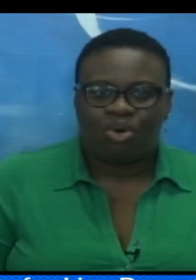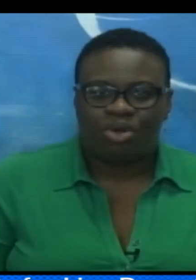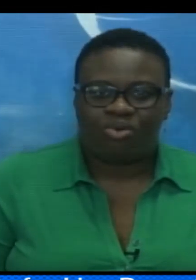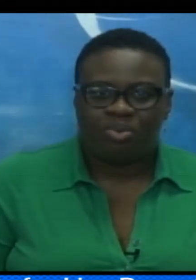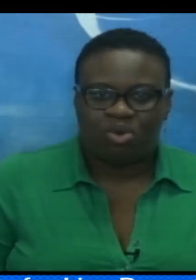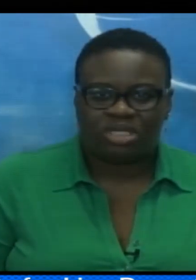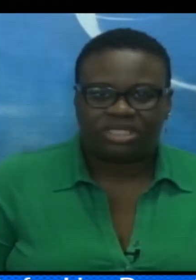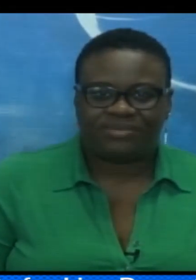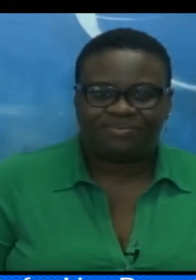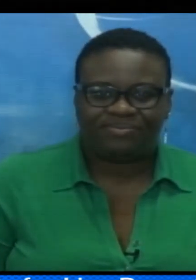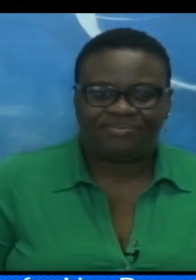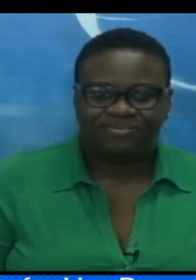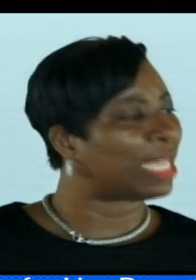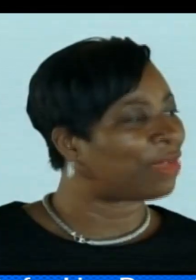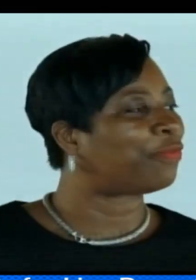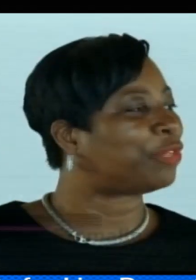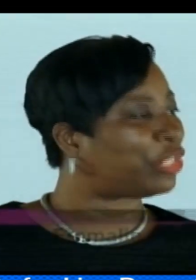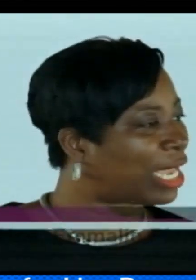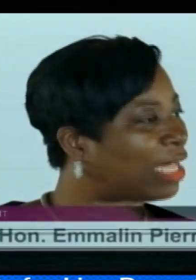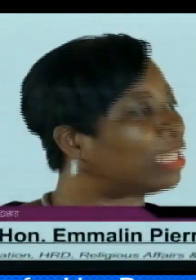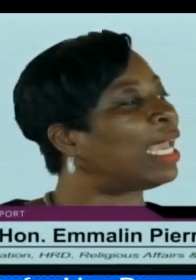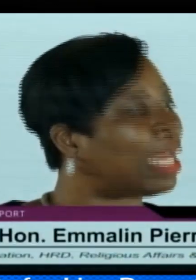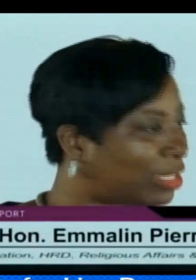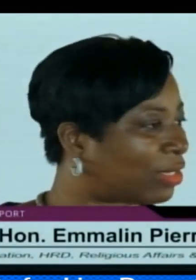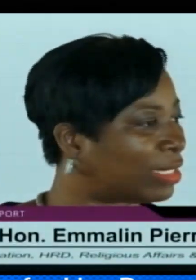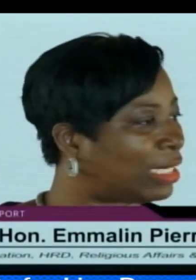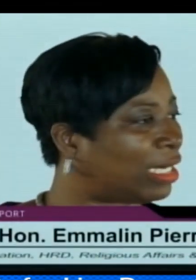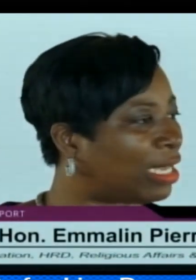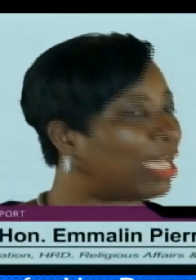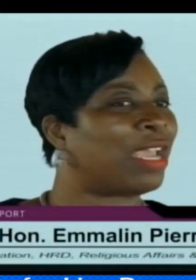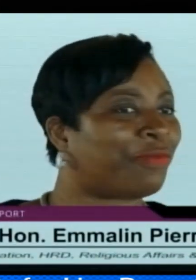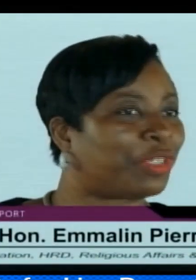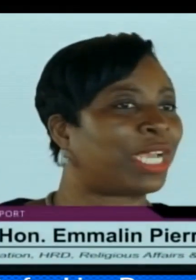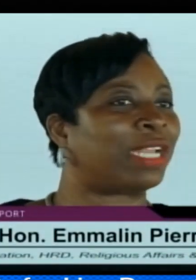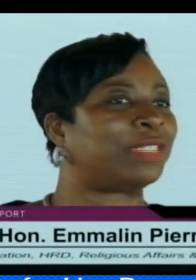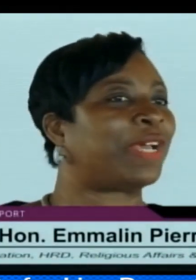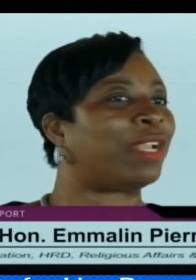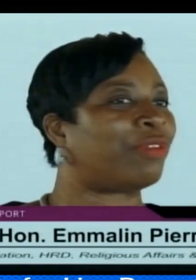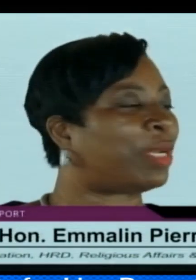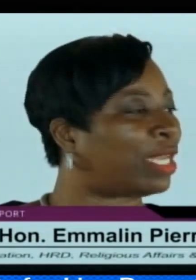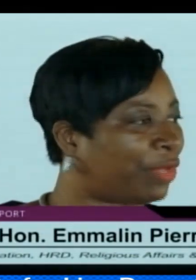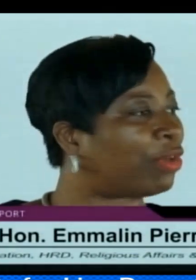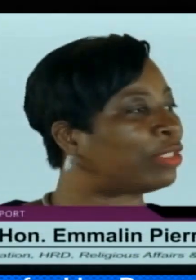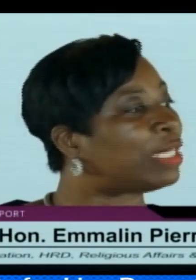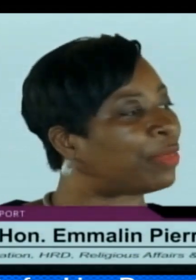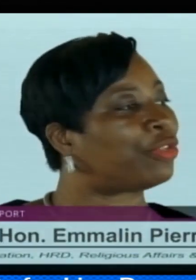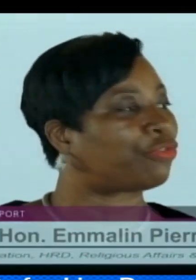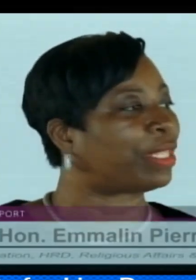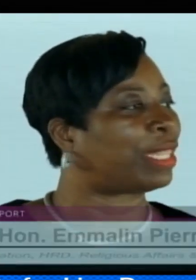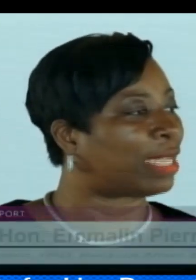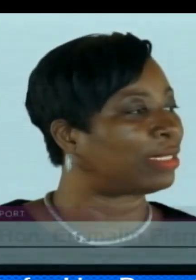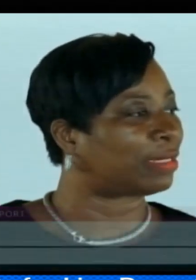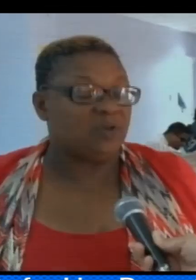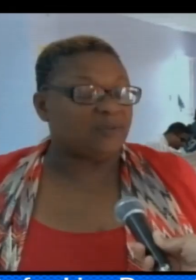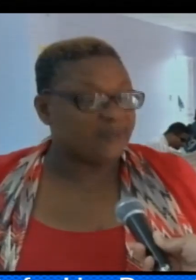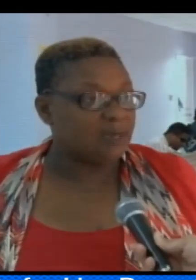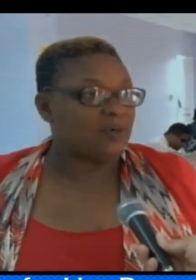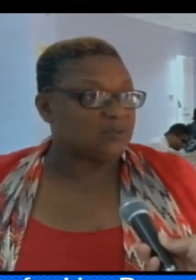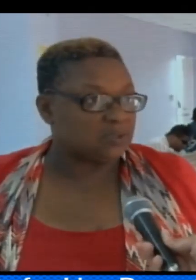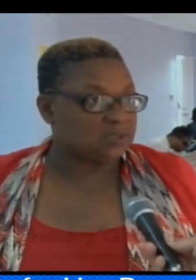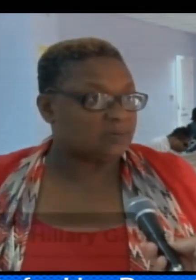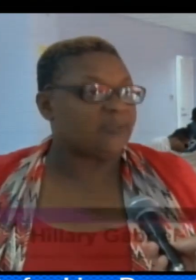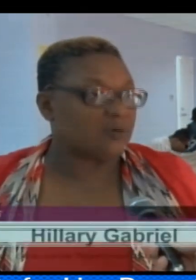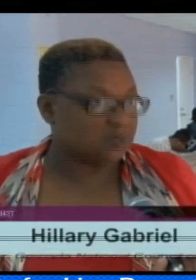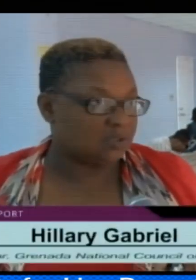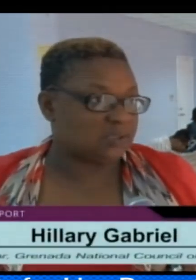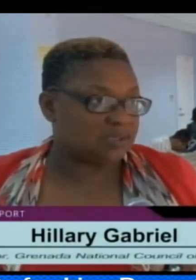Annette Moore report. Every child can succeed. Every child is valuable, and we ought to demonstrate that. Nothing